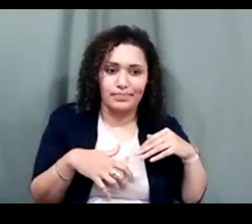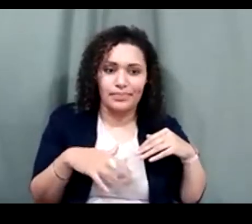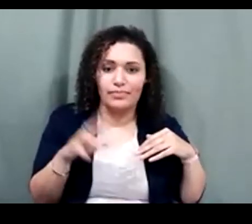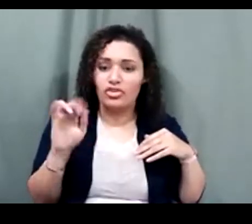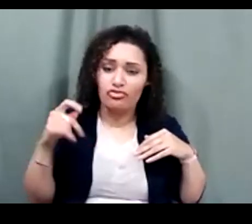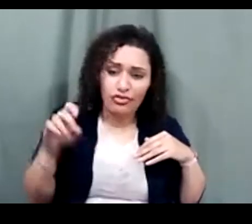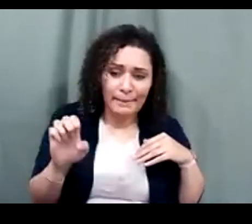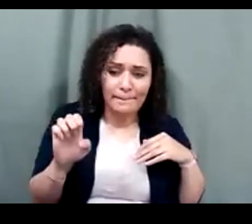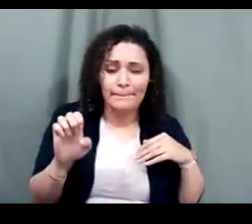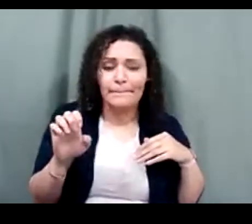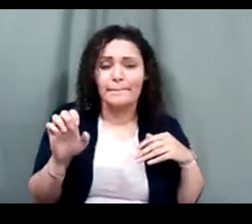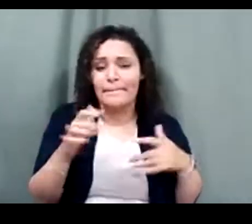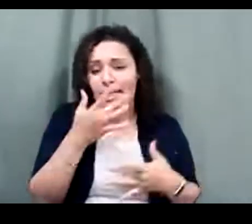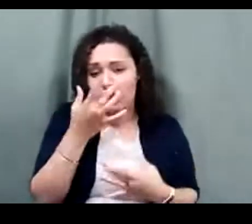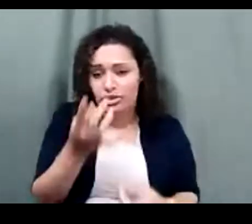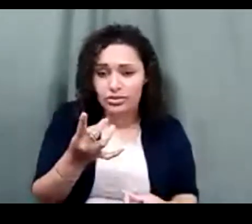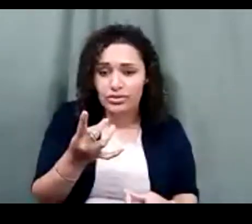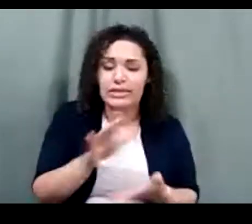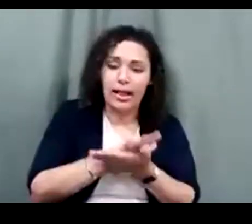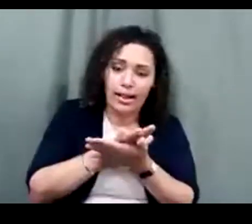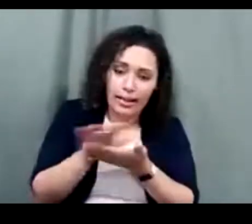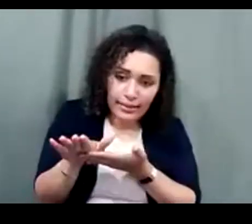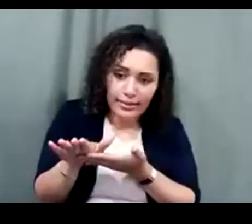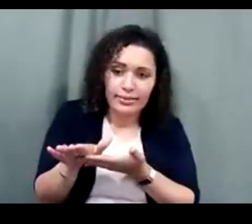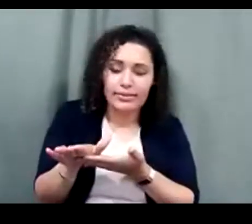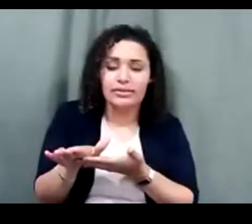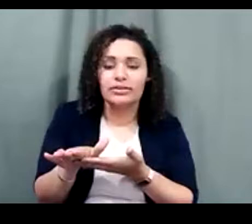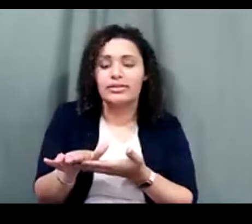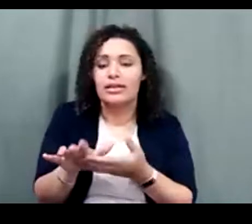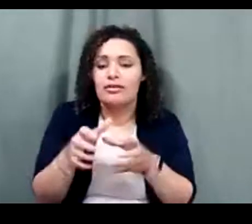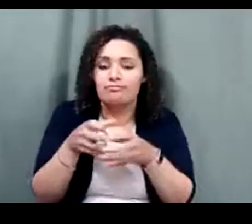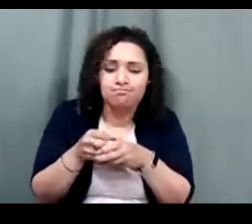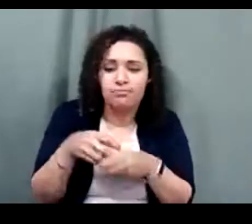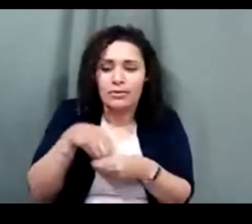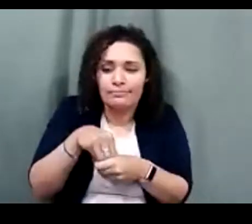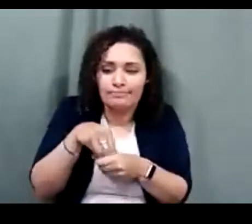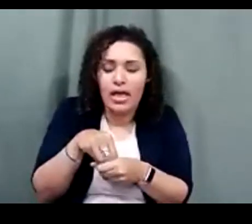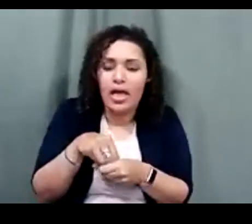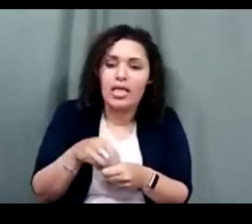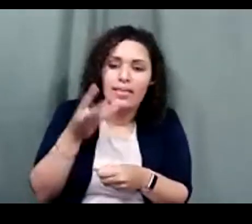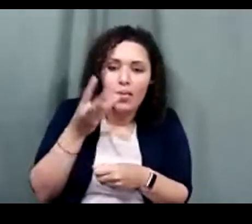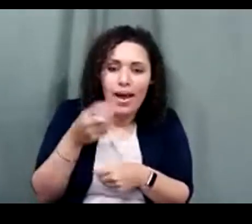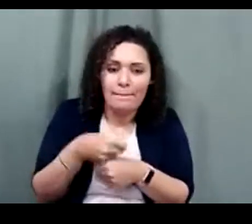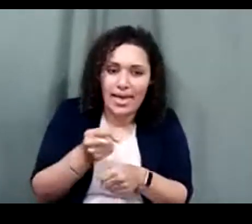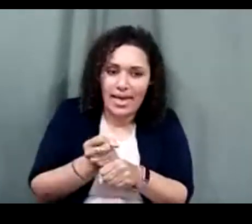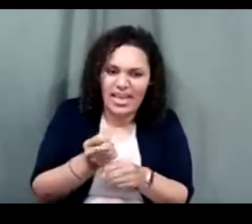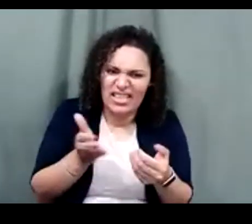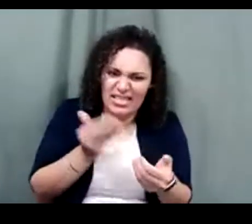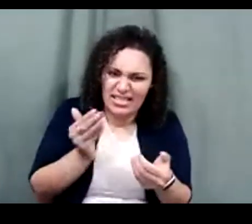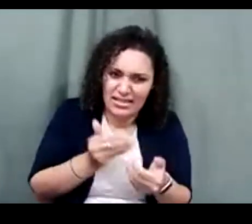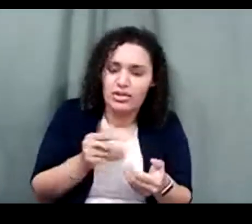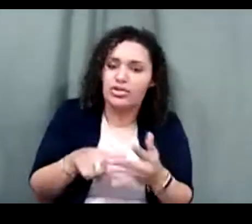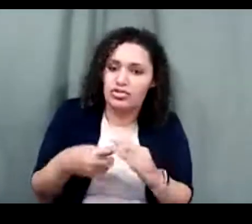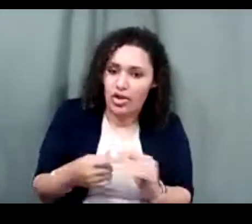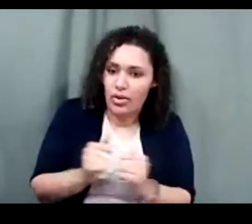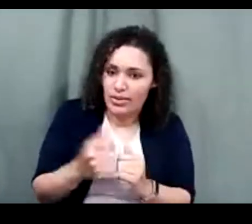ripe and interesting and clean and concentrated, then the winemaking is kind of easy. I mean, you start out